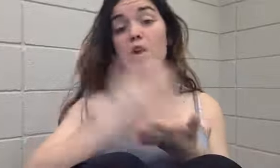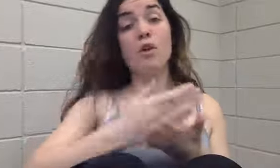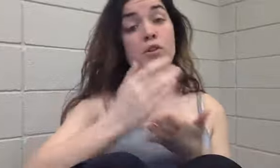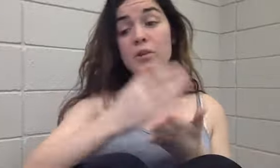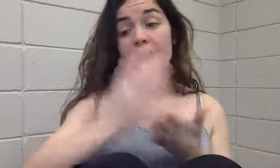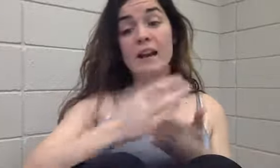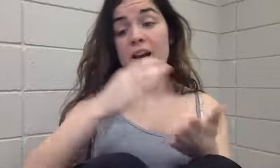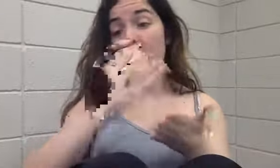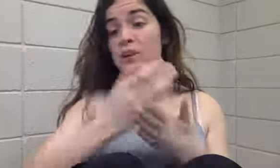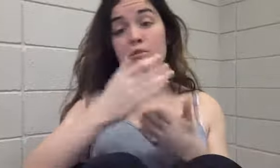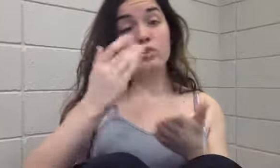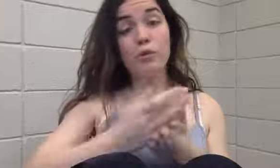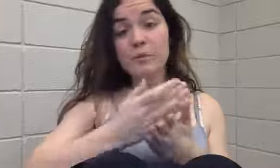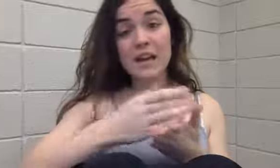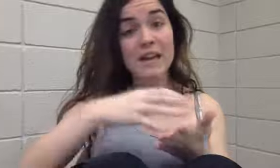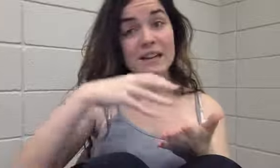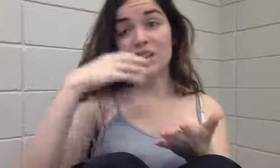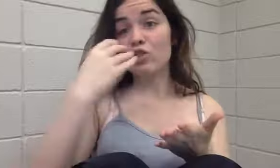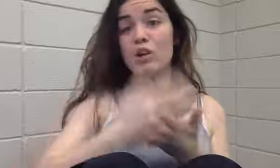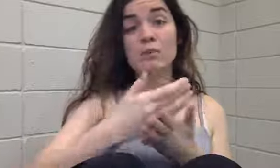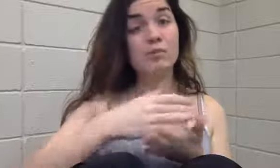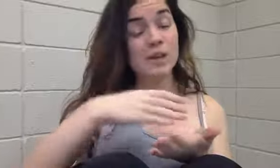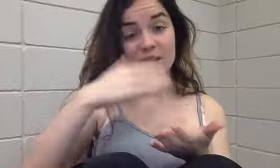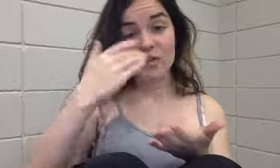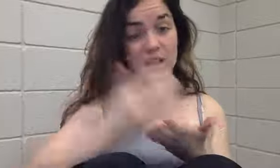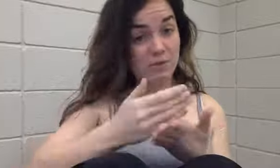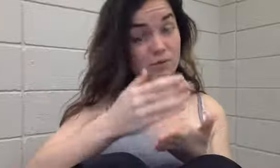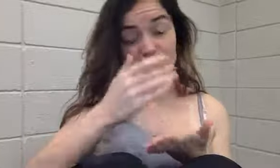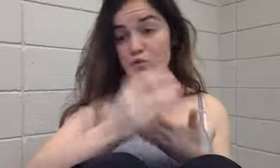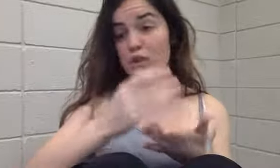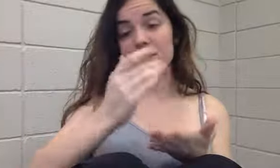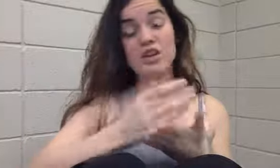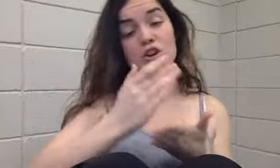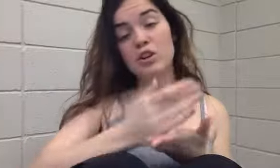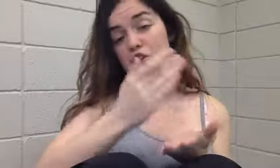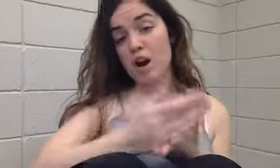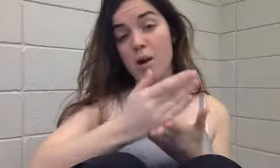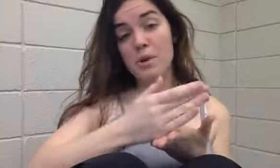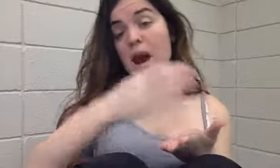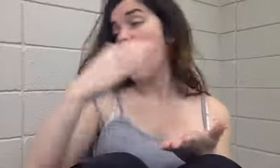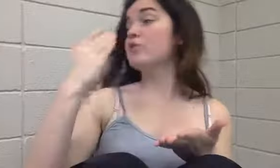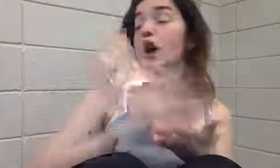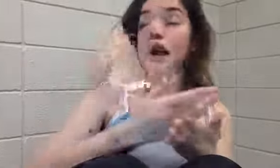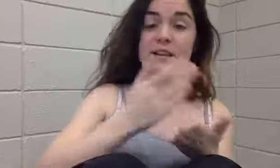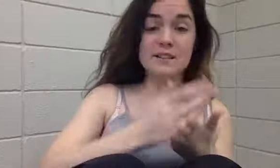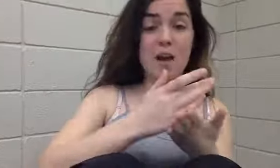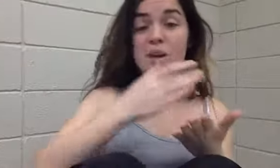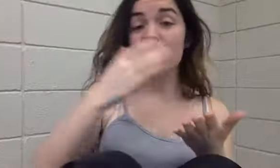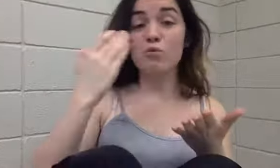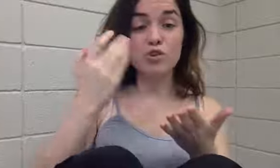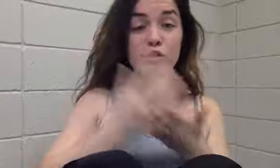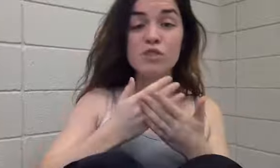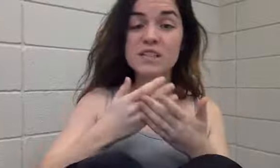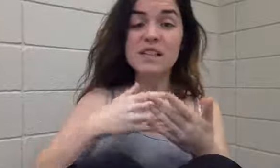know that, and I know that you've told me that, and it's incredible because I know that everyone is doing such a good job at trying to stop me, and you're so resilient, and I